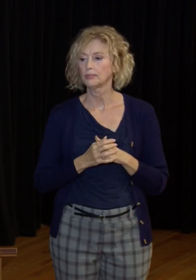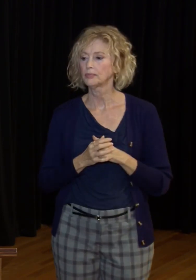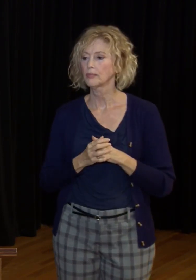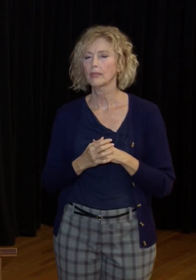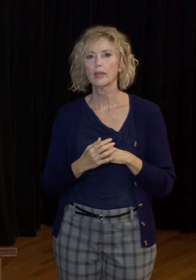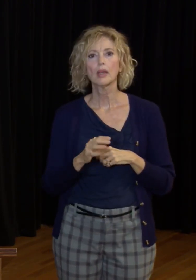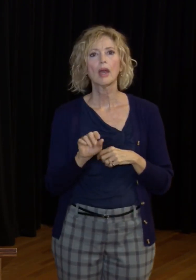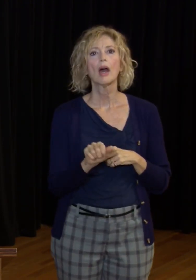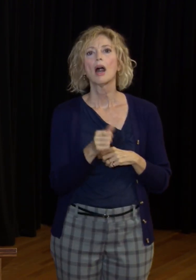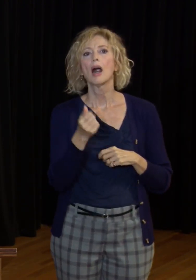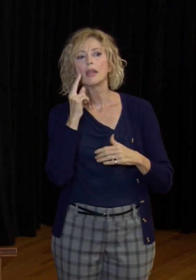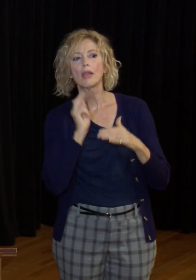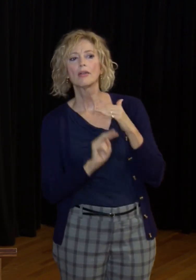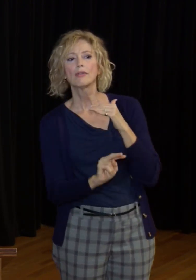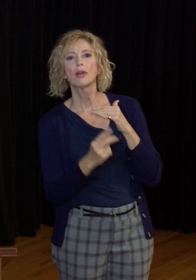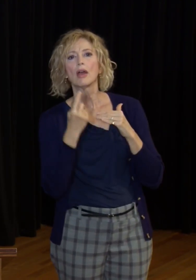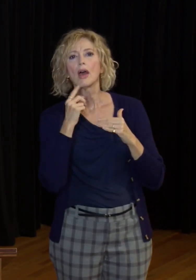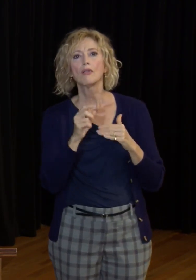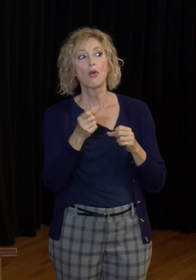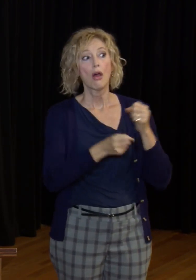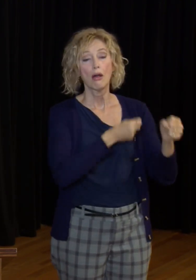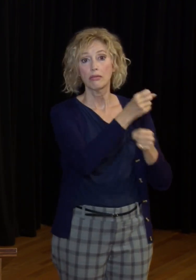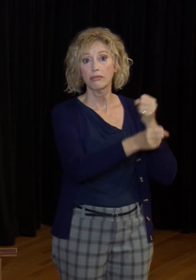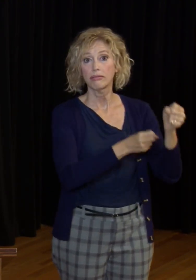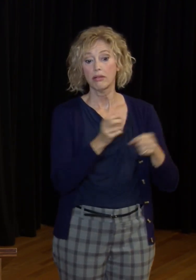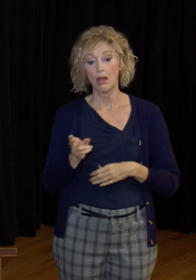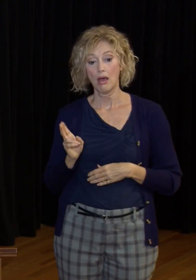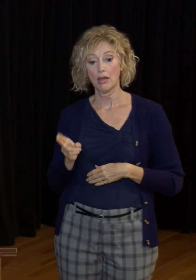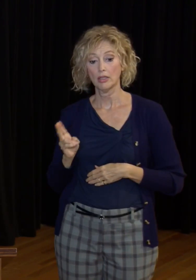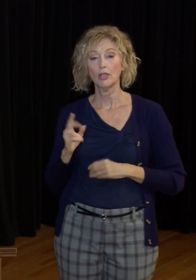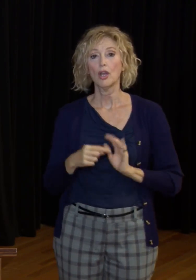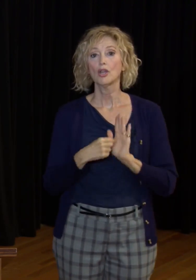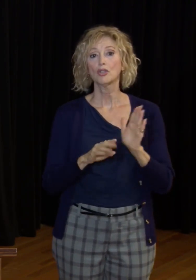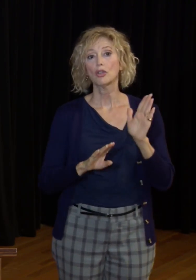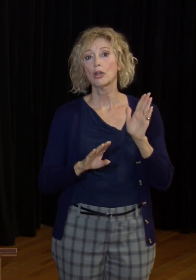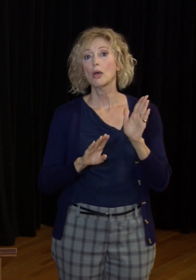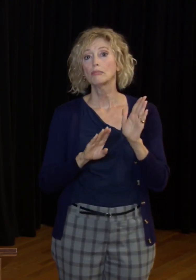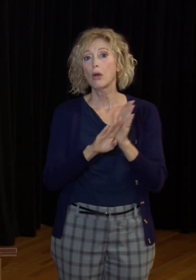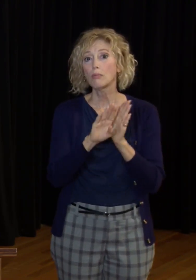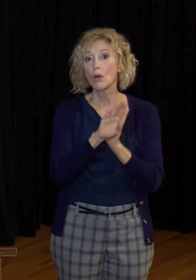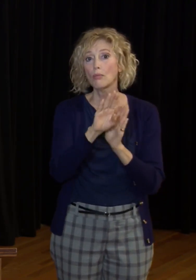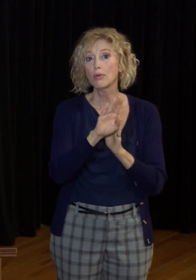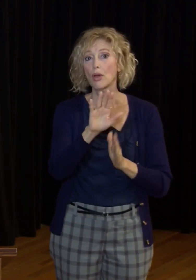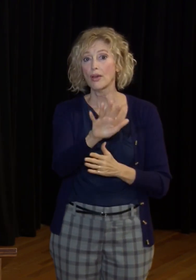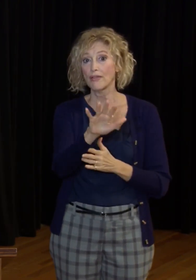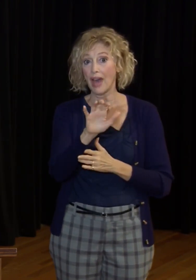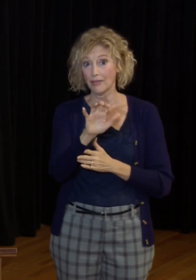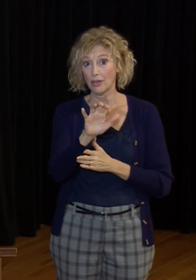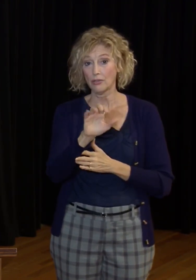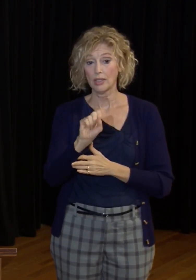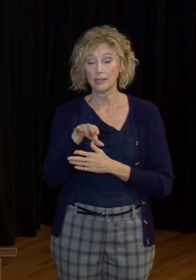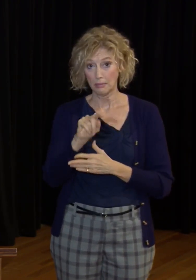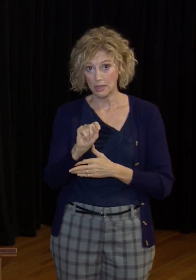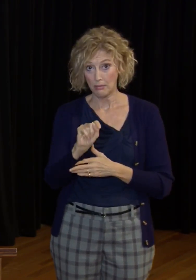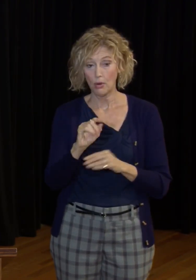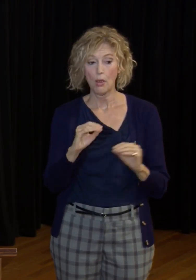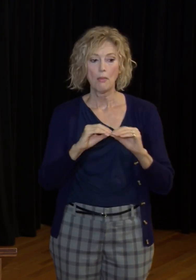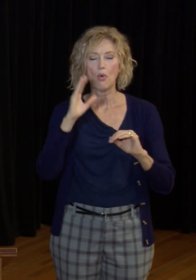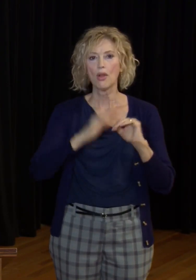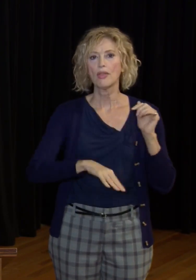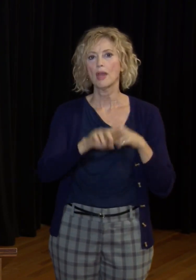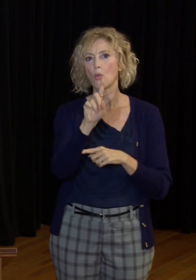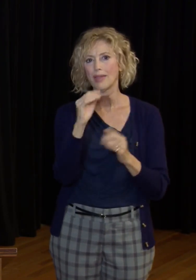It says, another forecast model for active hospitalizations on Honolulu shows a curve rising beyond 500 in September, surpassing